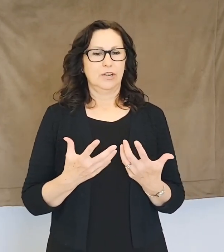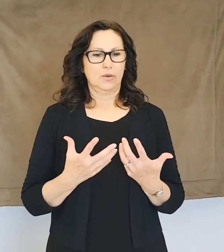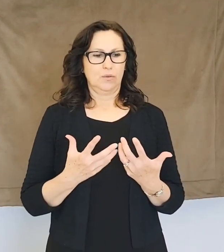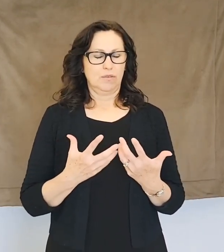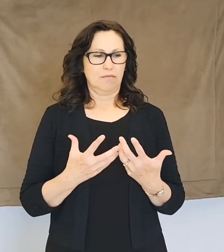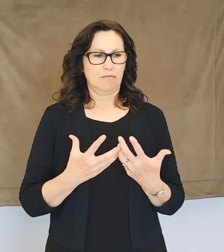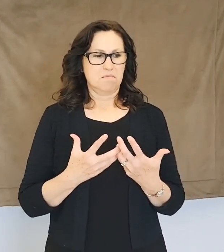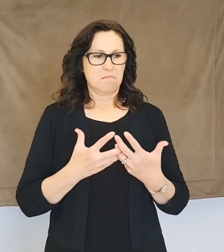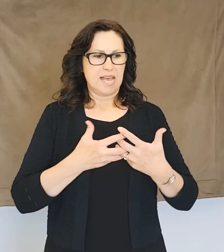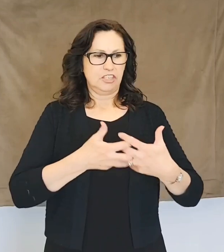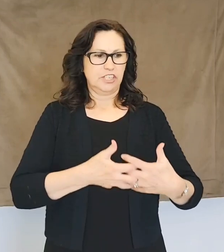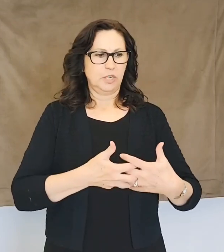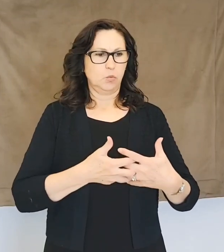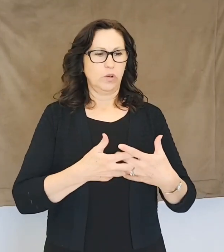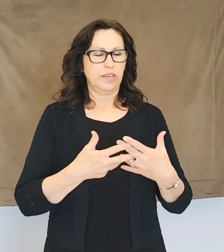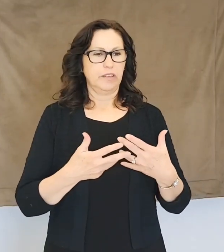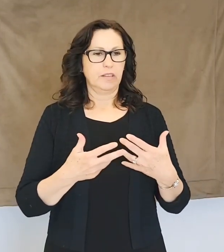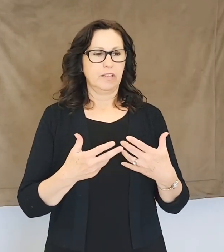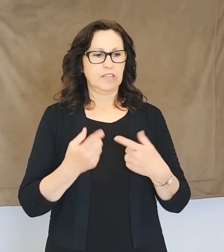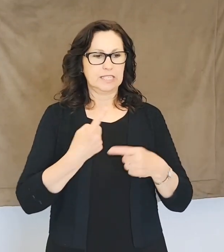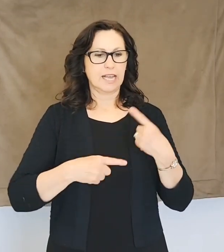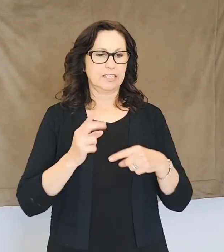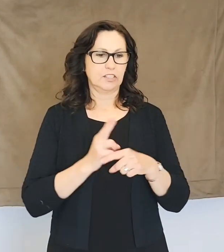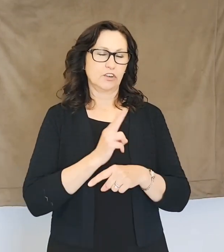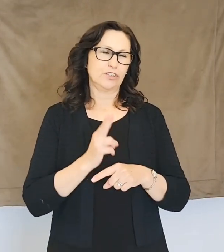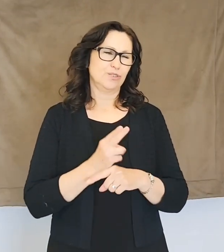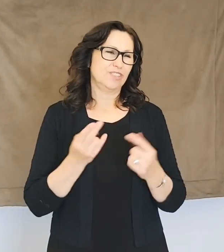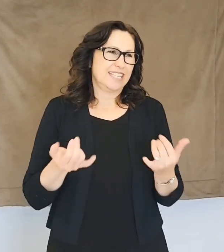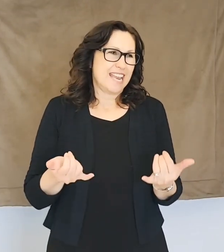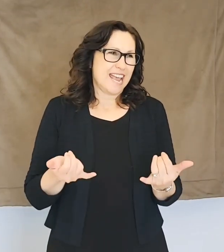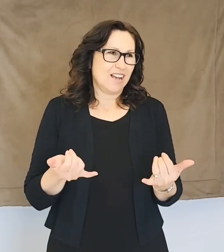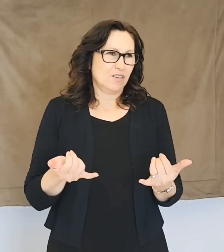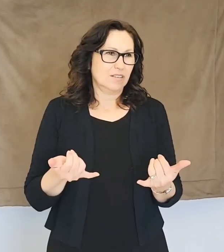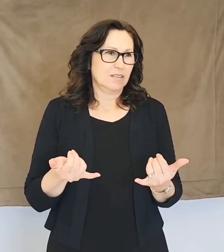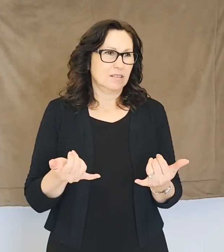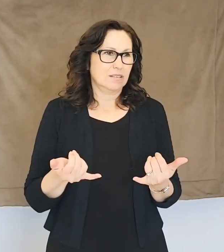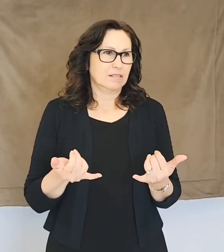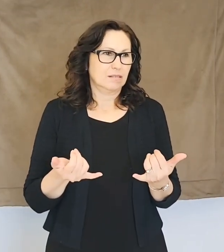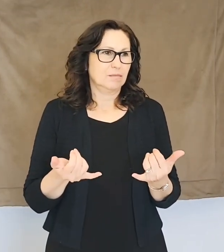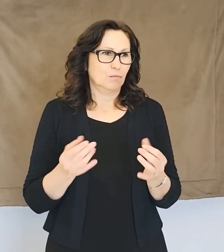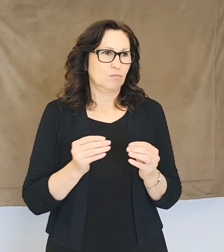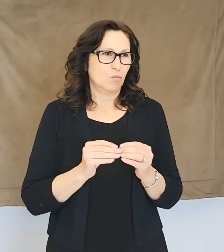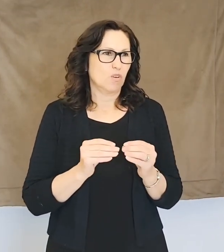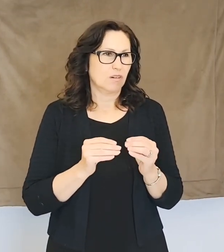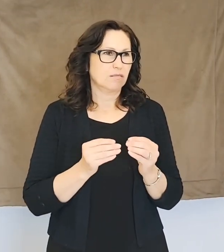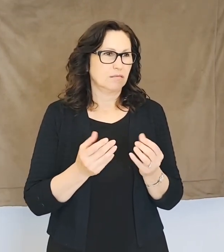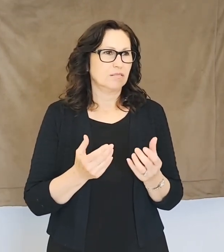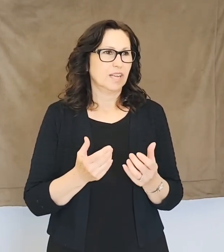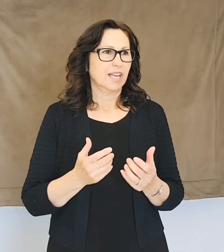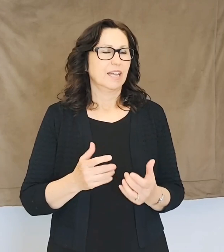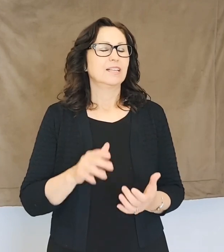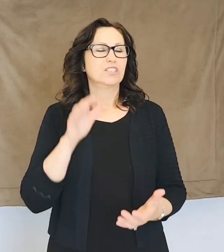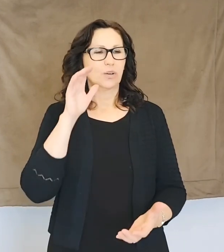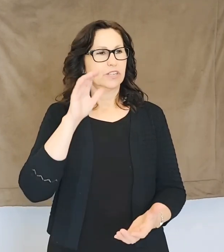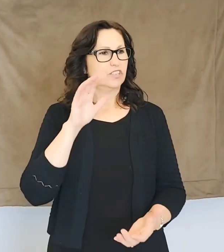know, meshing with the signs that are used now more. So it's